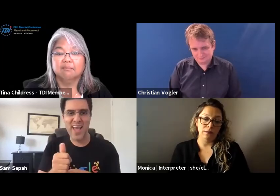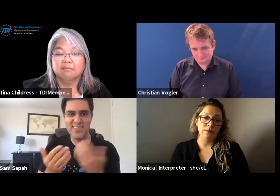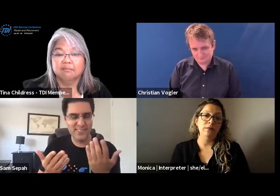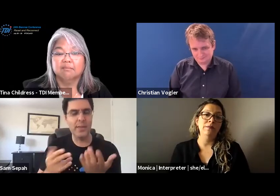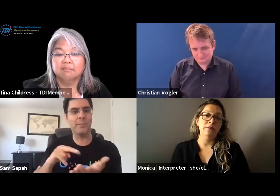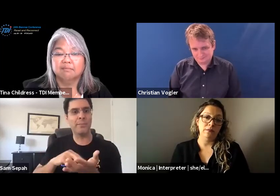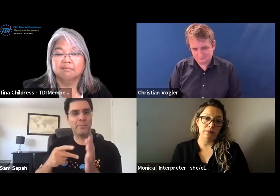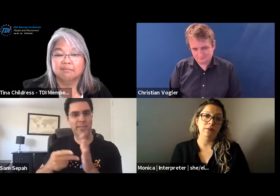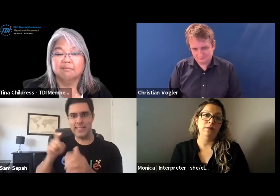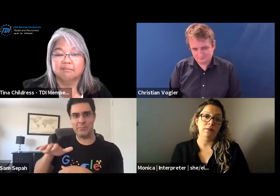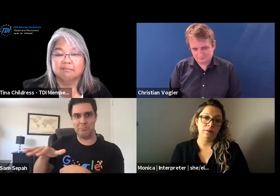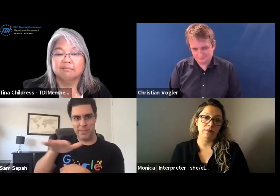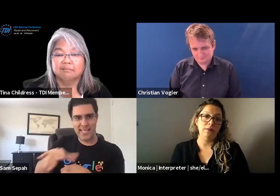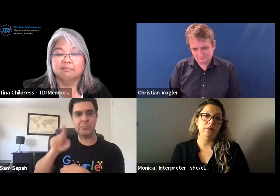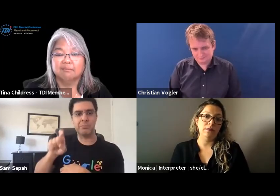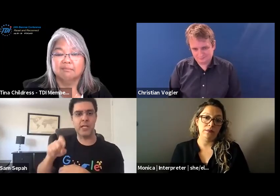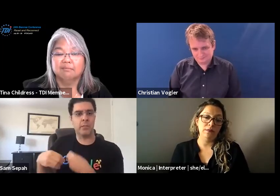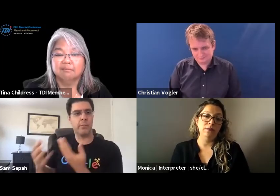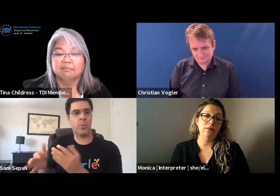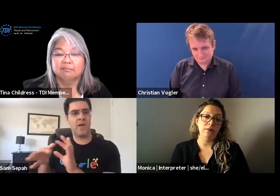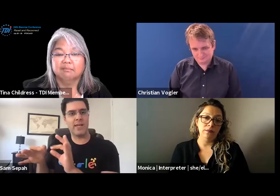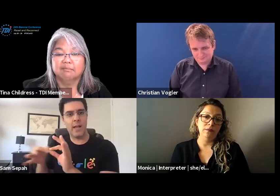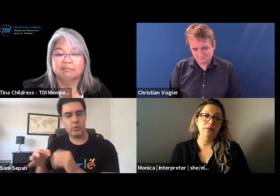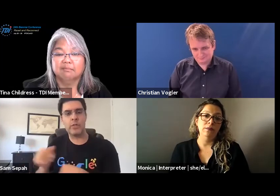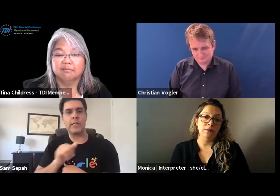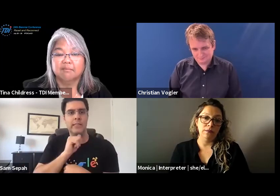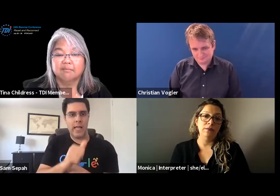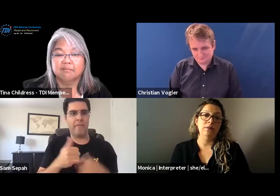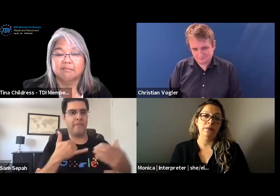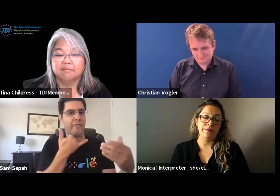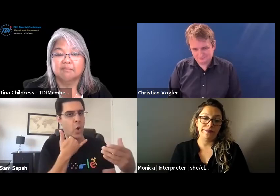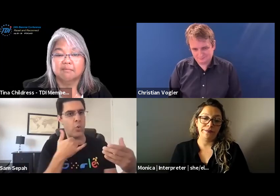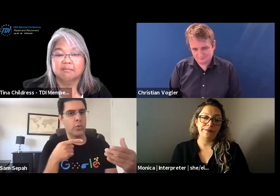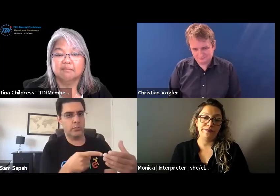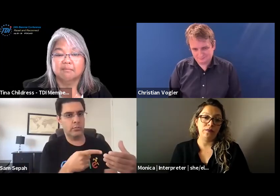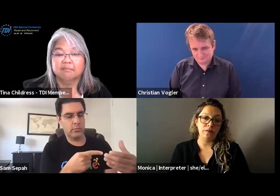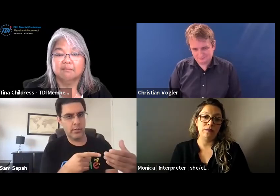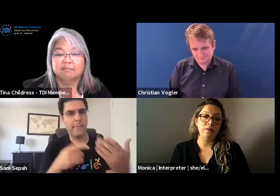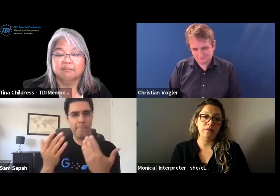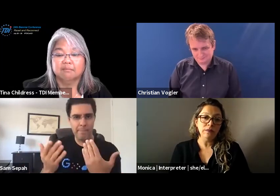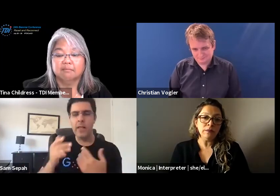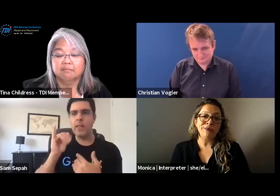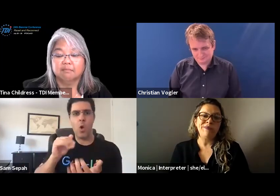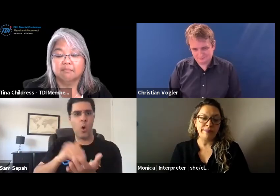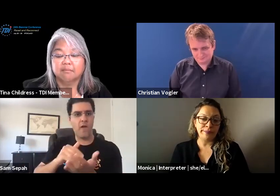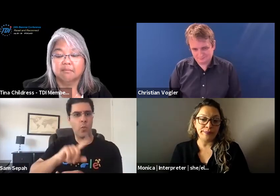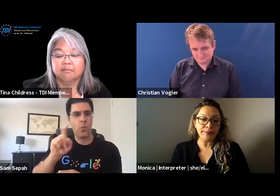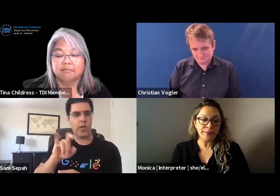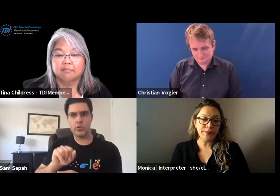you everywhere? Probably not, which means you're going to need the space to provide captioning and not the actual phone or technology. And